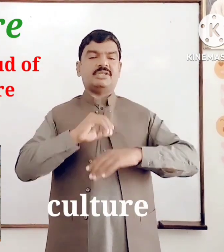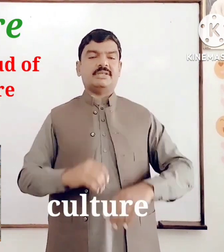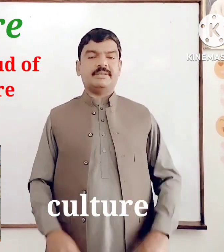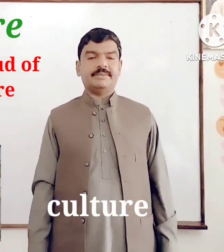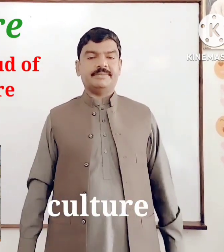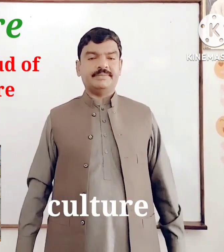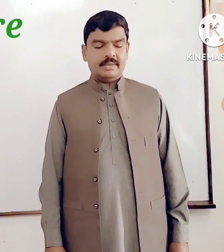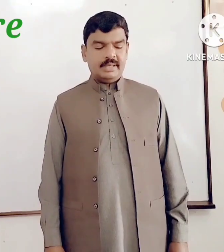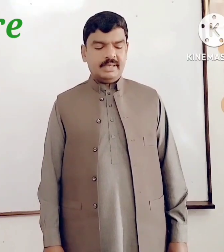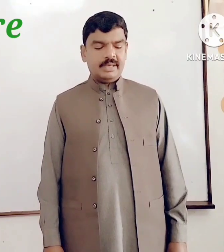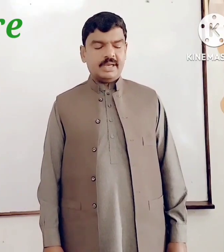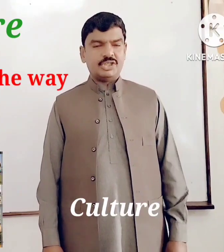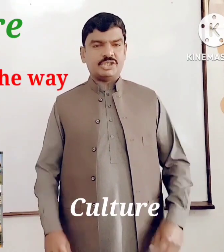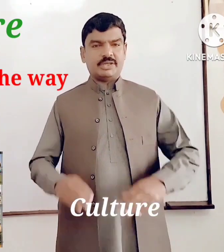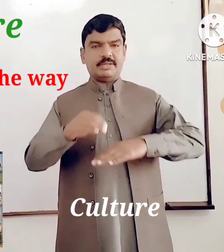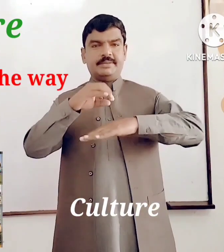culture. Culture